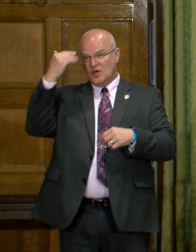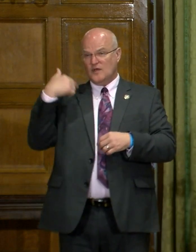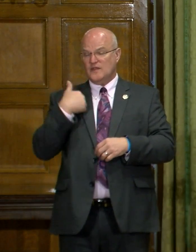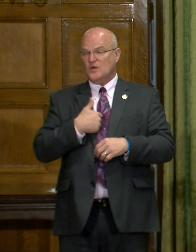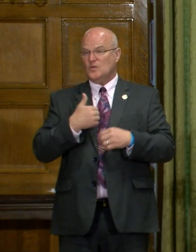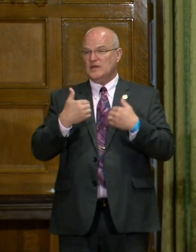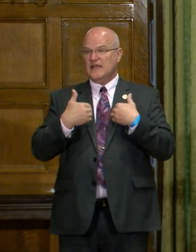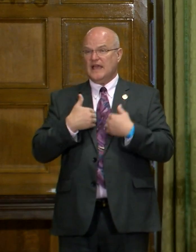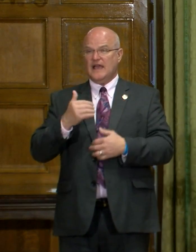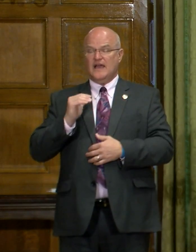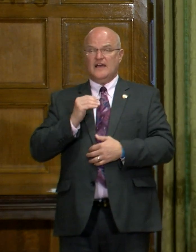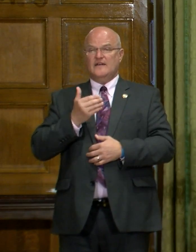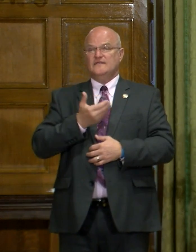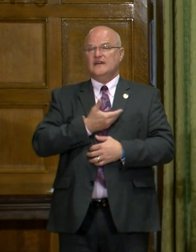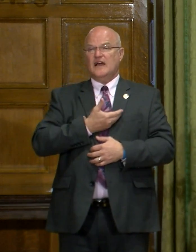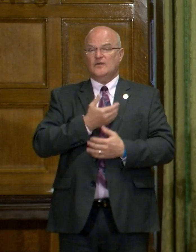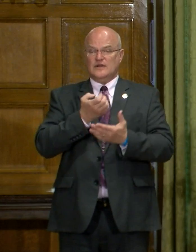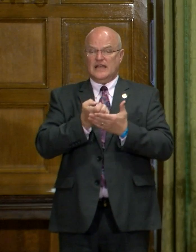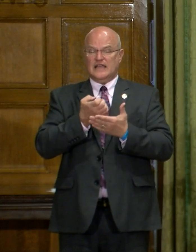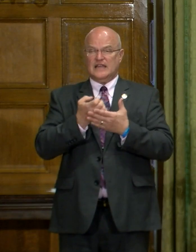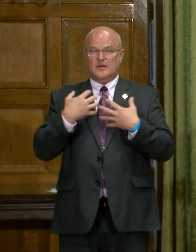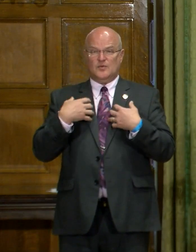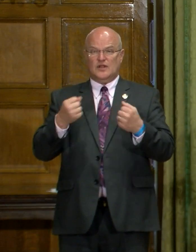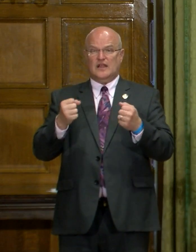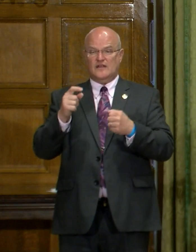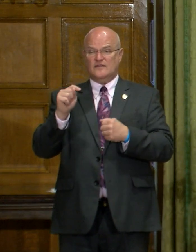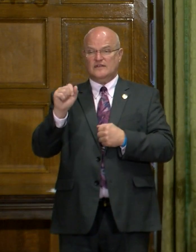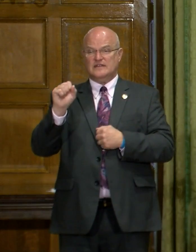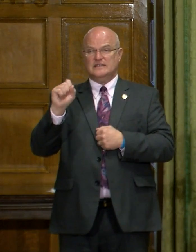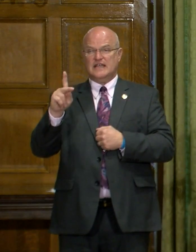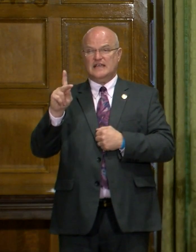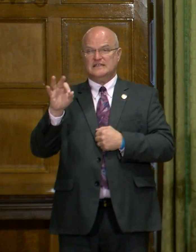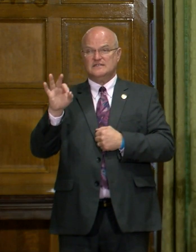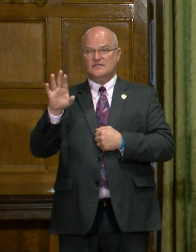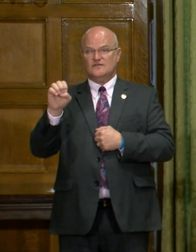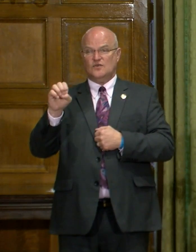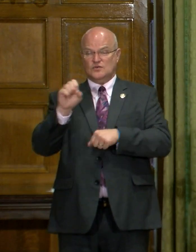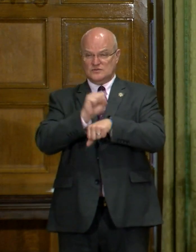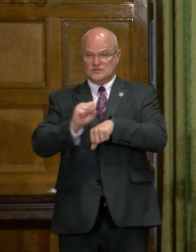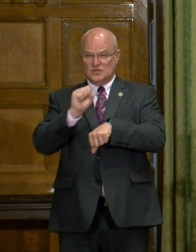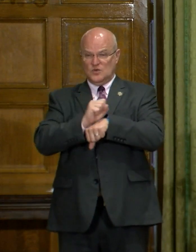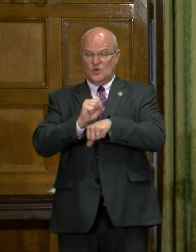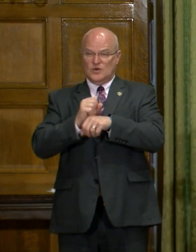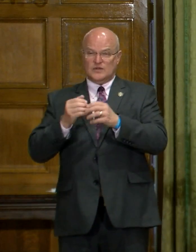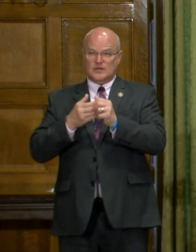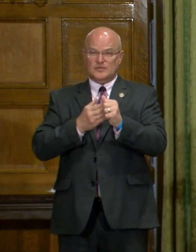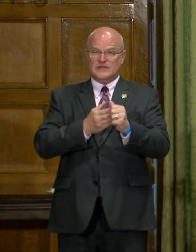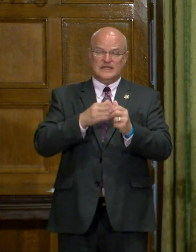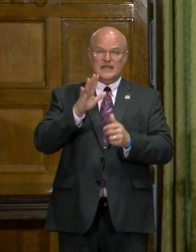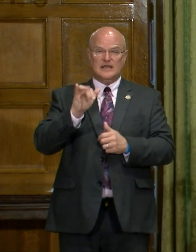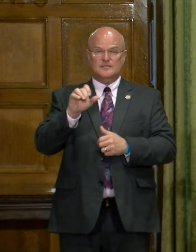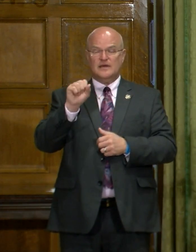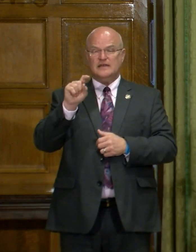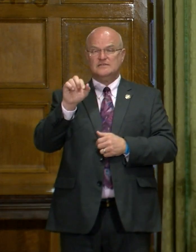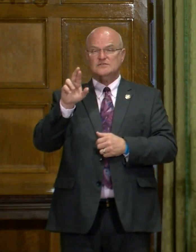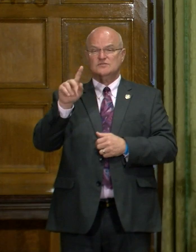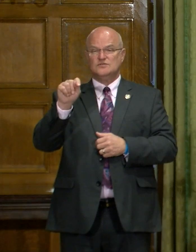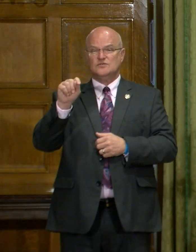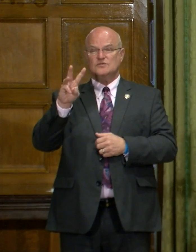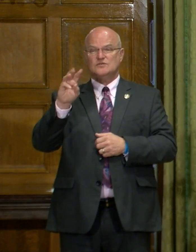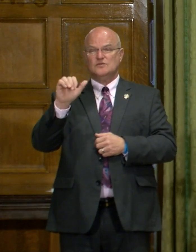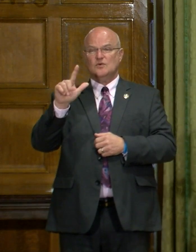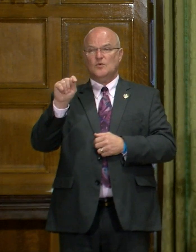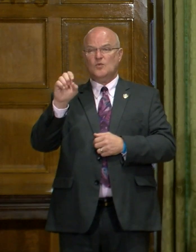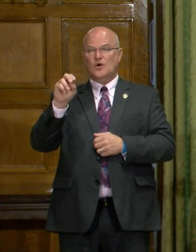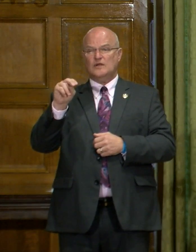we have our Economic Recovery Task Force that's working, being led by Stuart Walton, that will